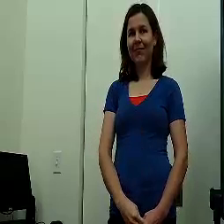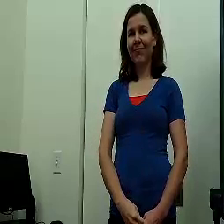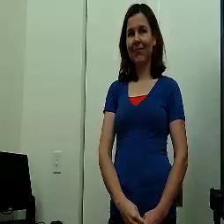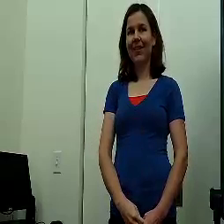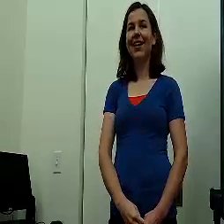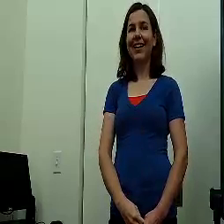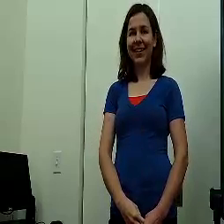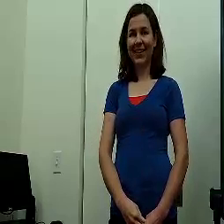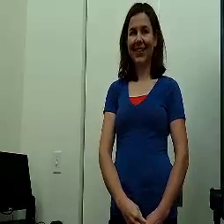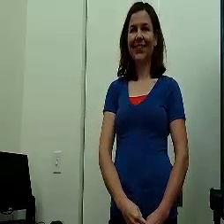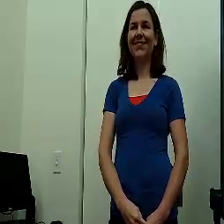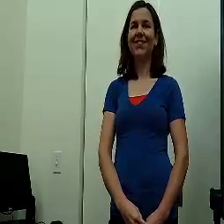Uh-huh.